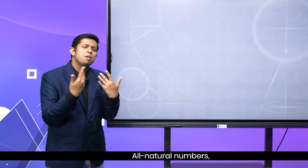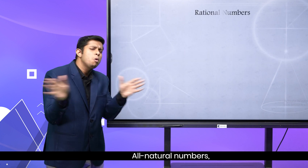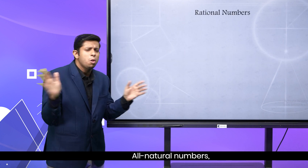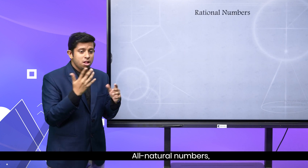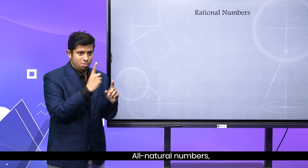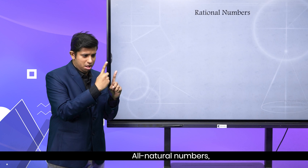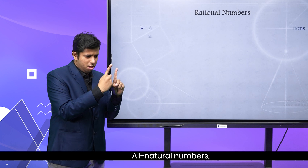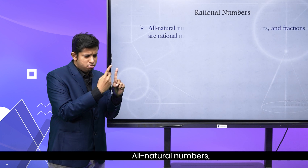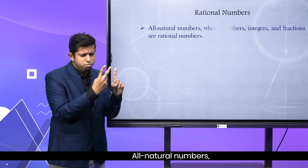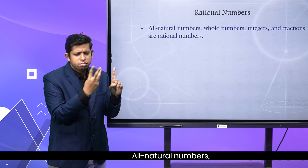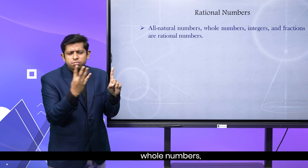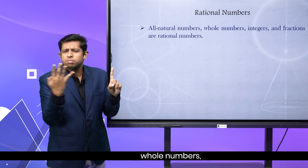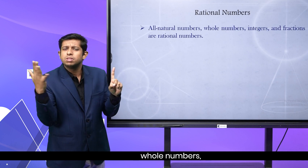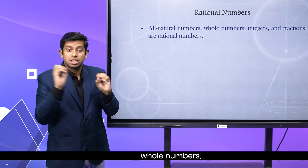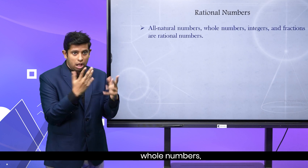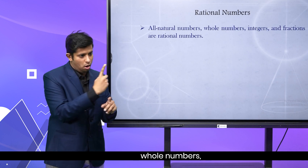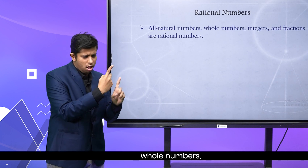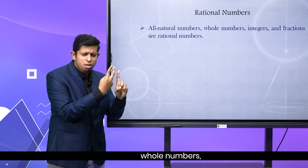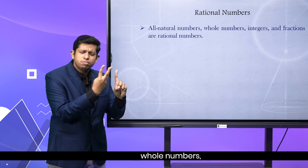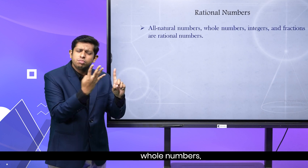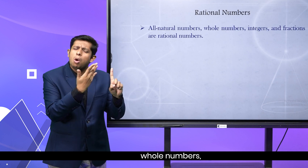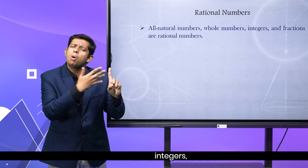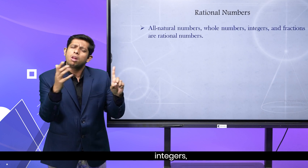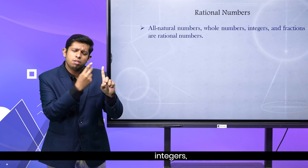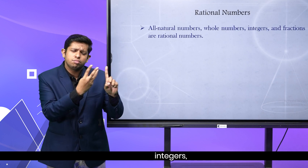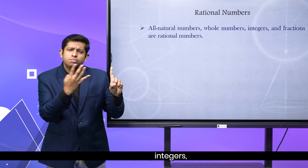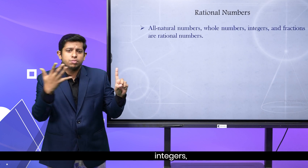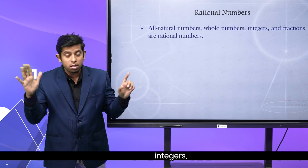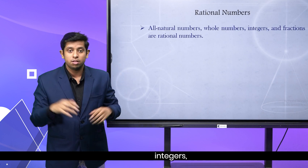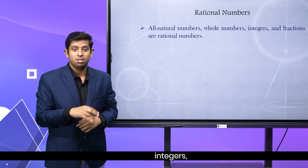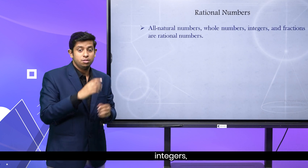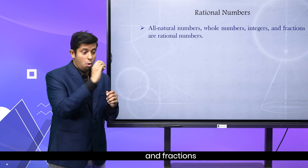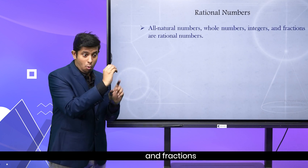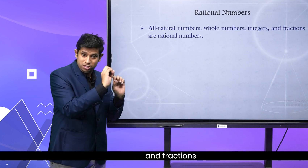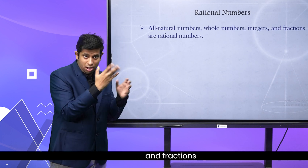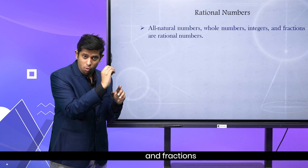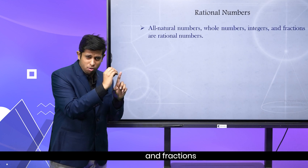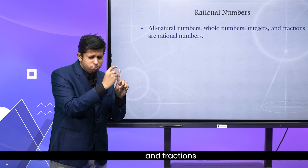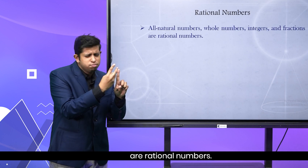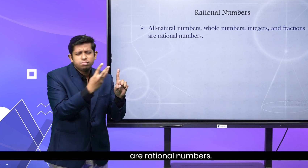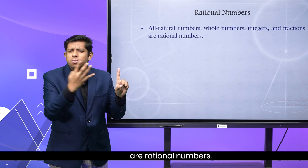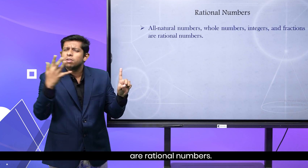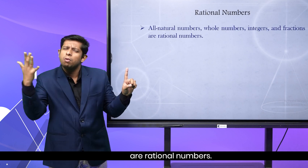All natural numbers, whole numbers, integers and fractions are rational